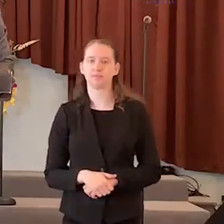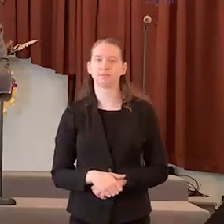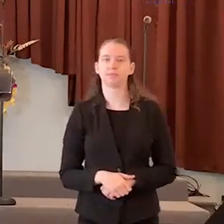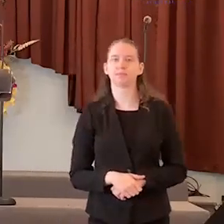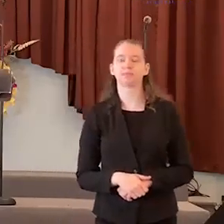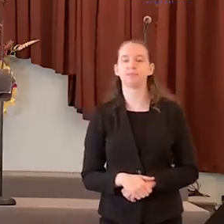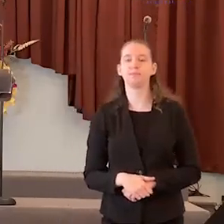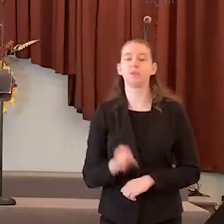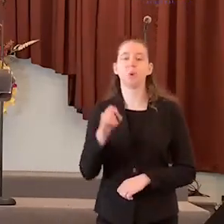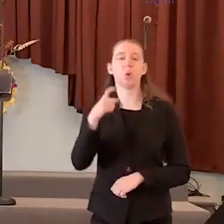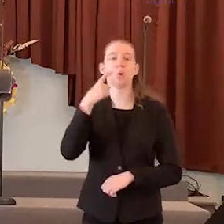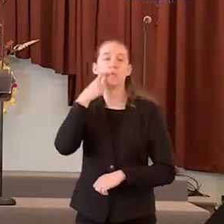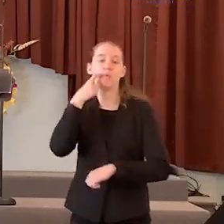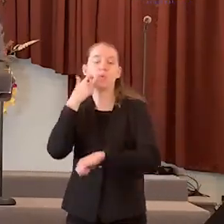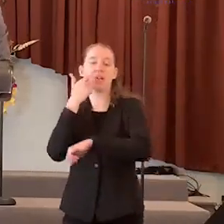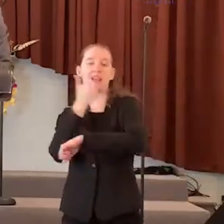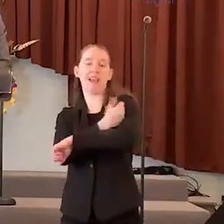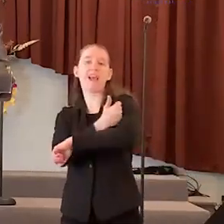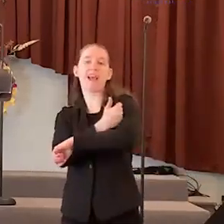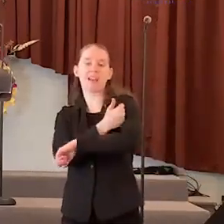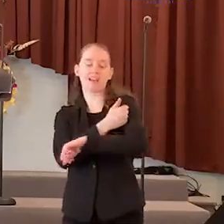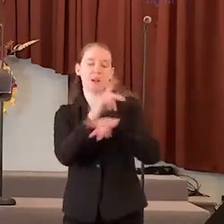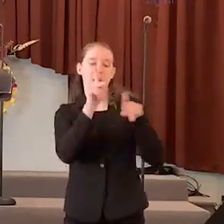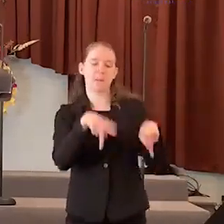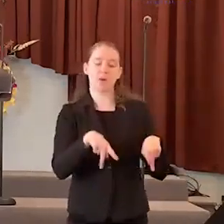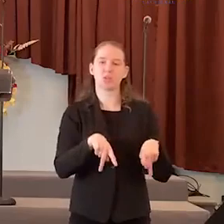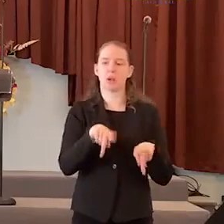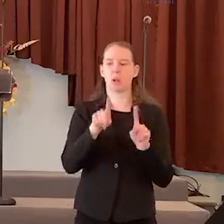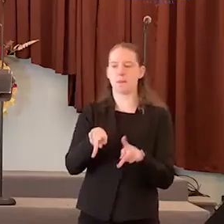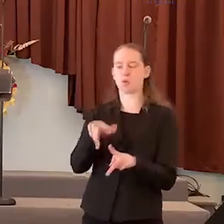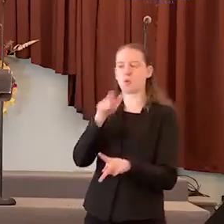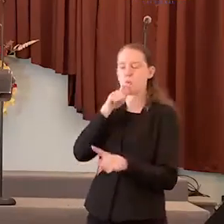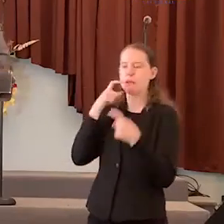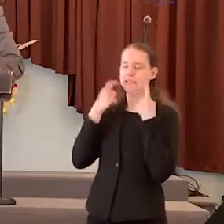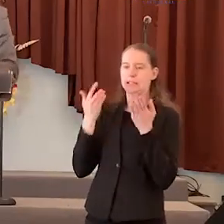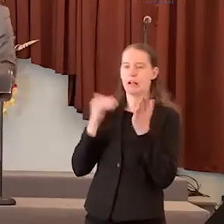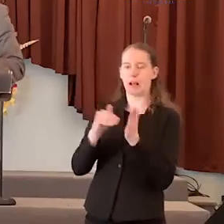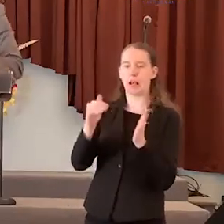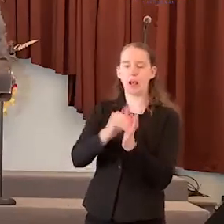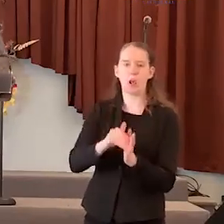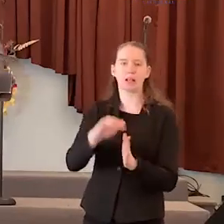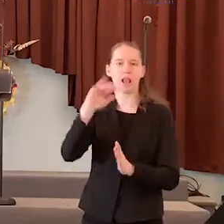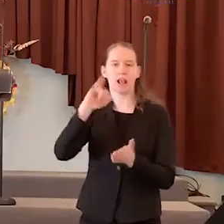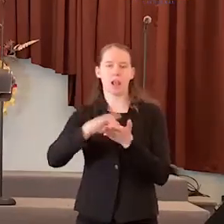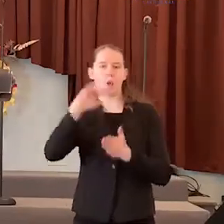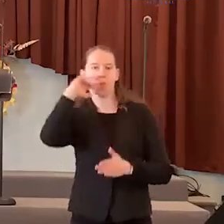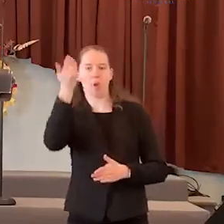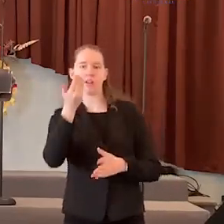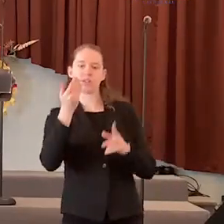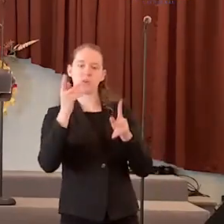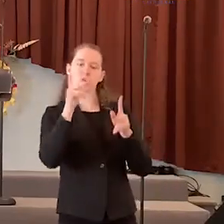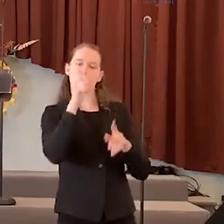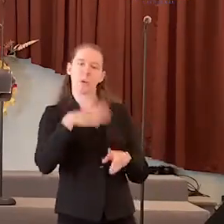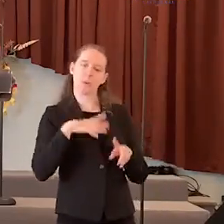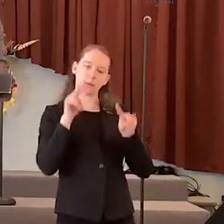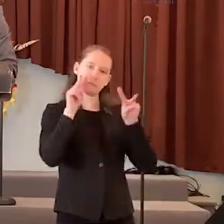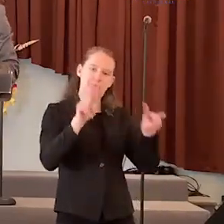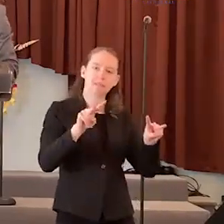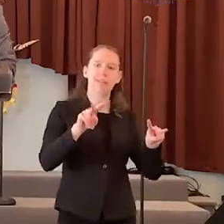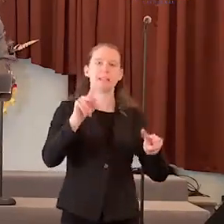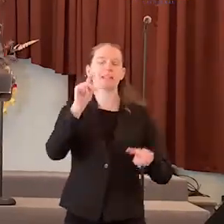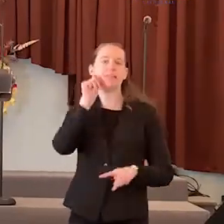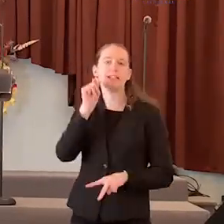We look at the drug addict. We look at the backslider. We look at and observe the prostitute. We look at the teenage pregnant mother and